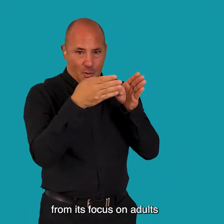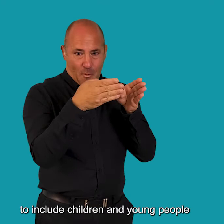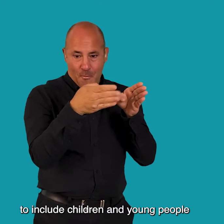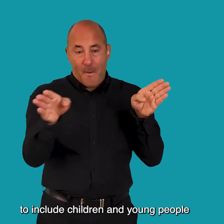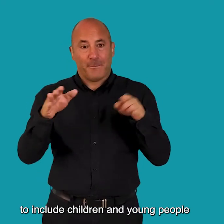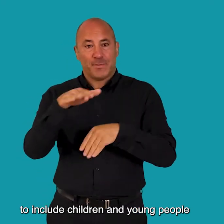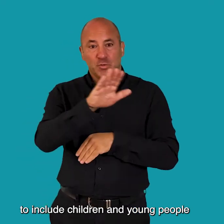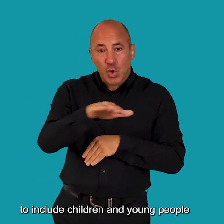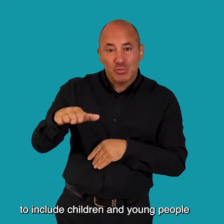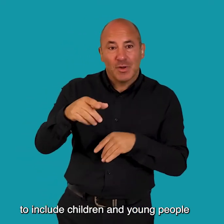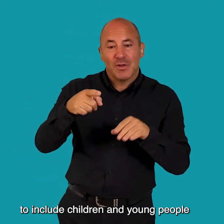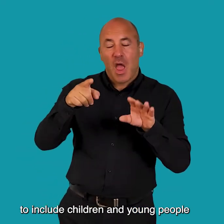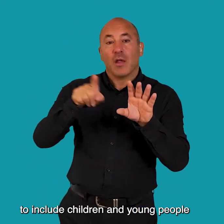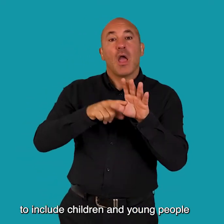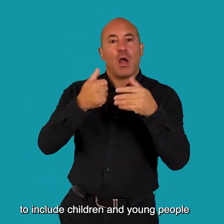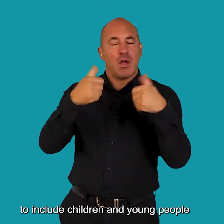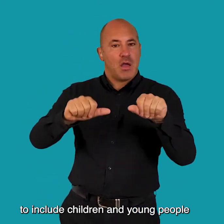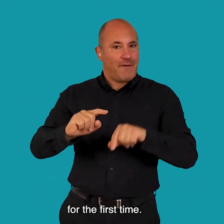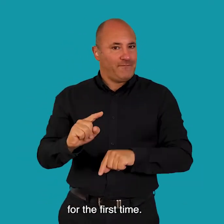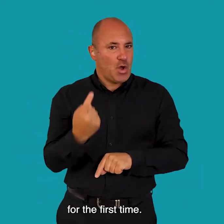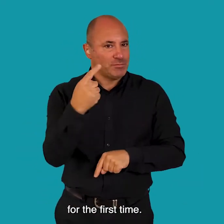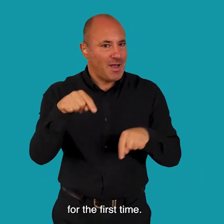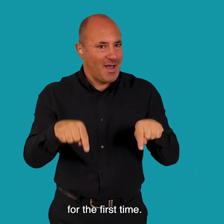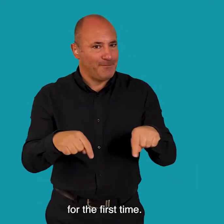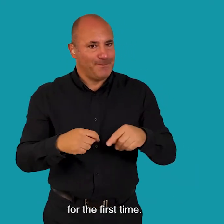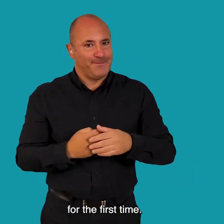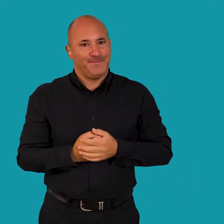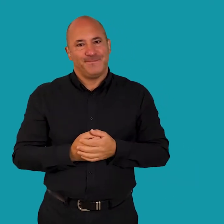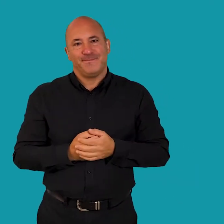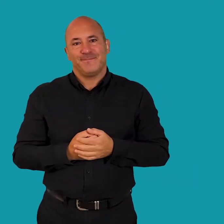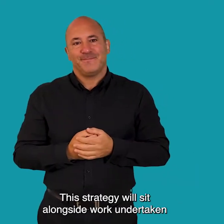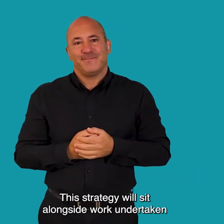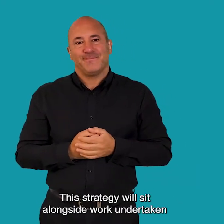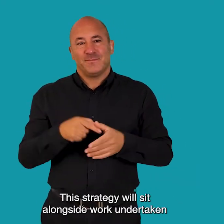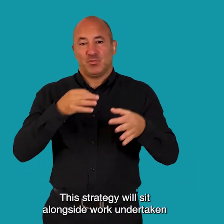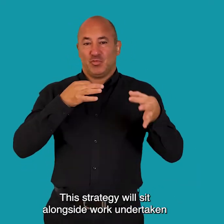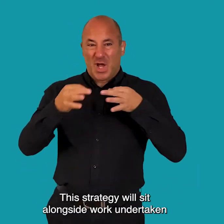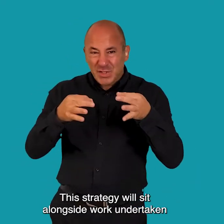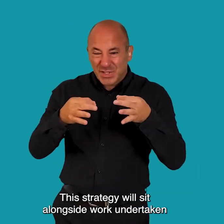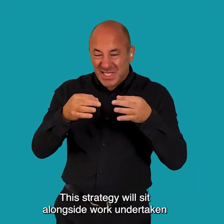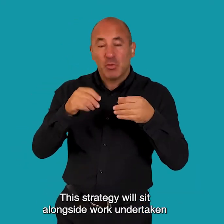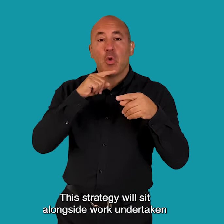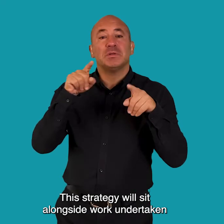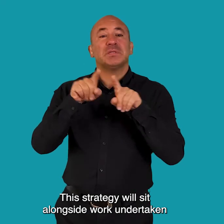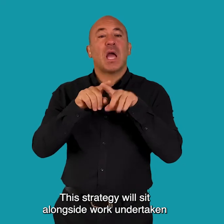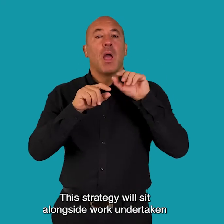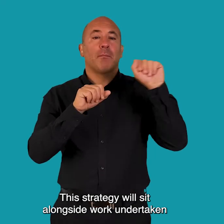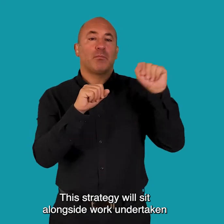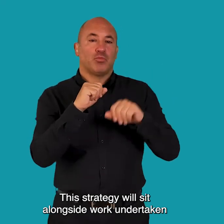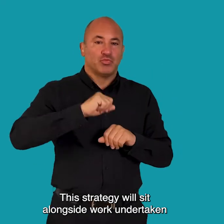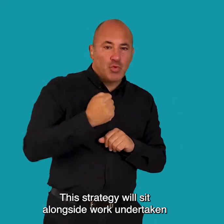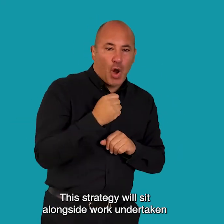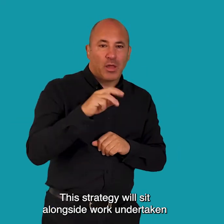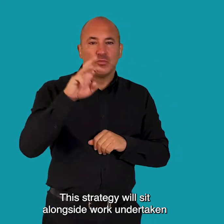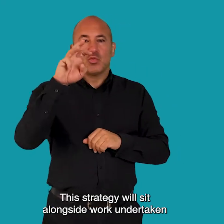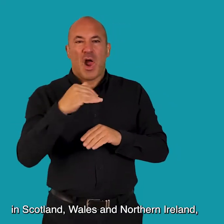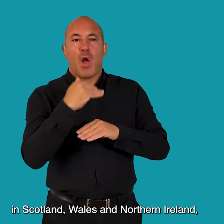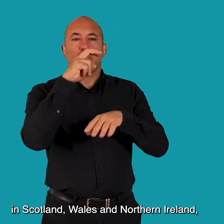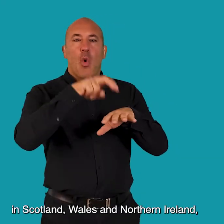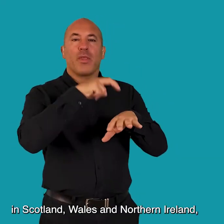to include children and young people for the first time. This strategy will sit alongside work undertaken in